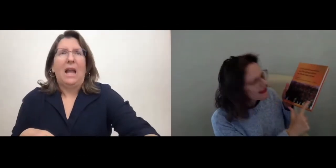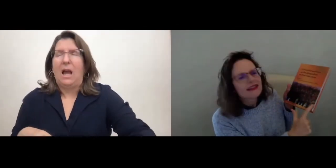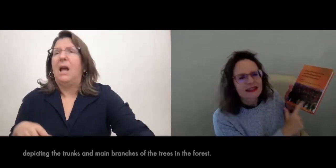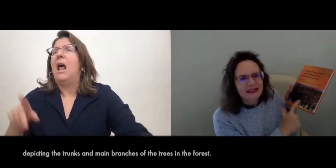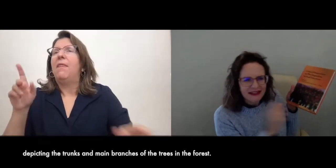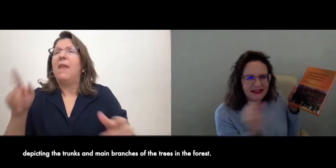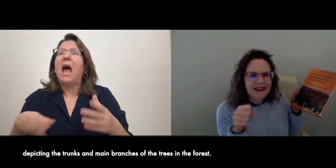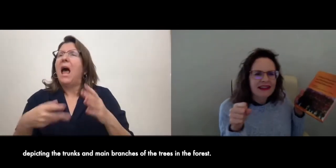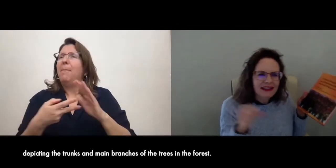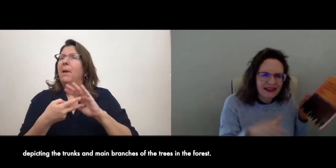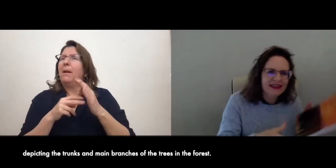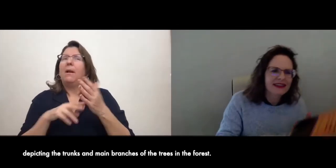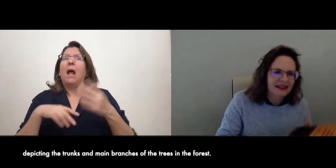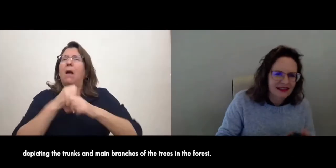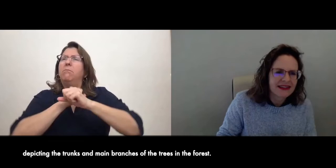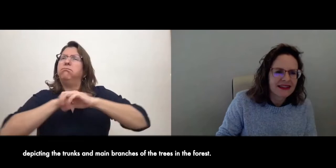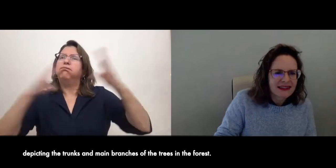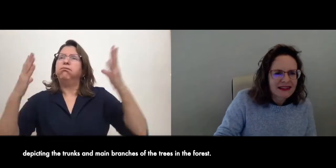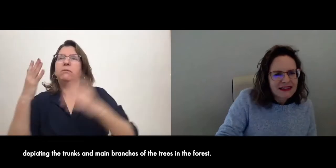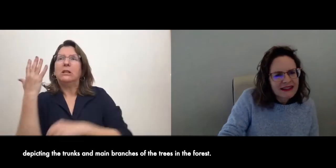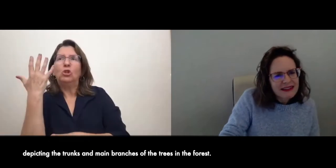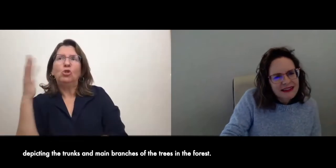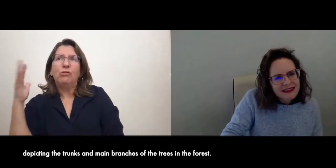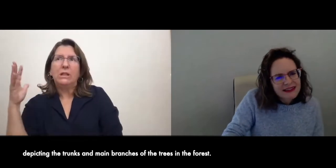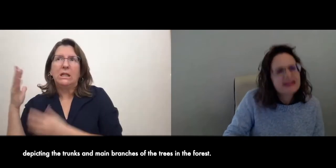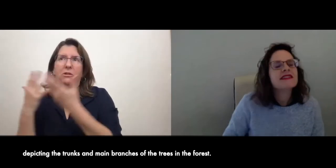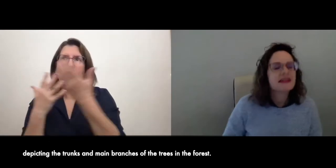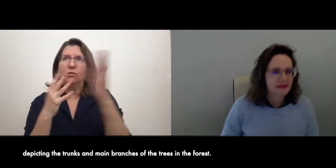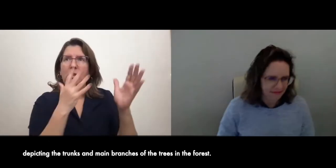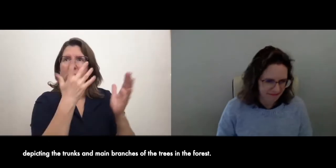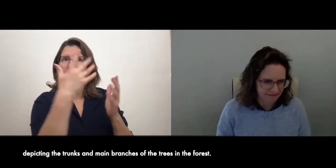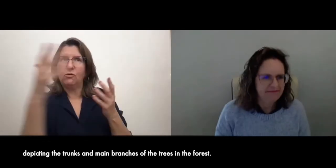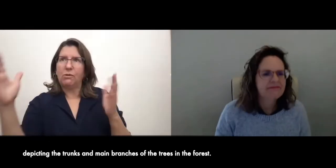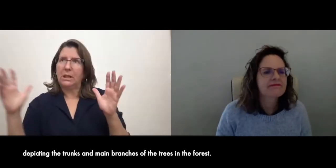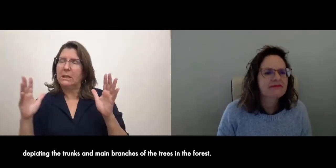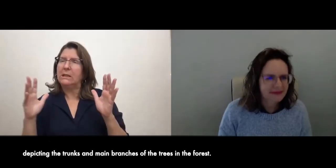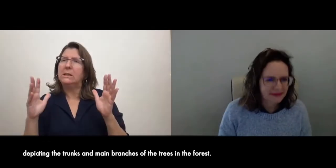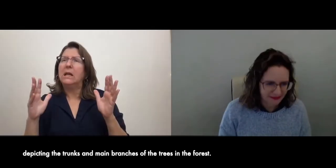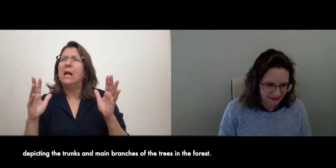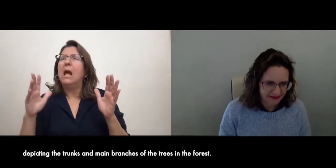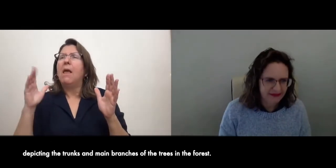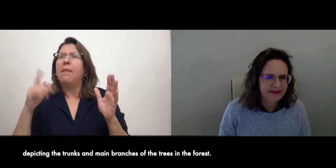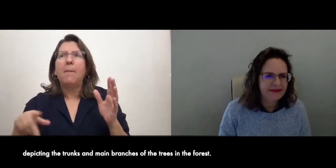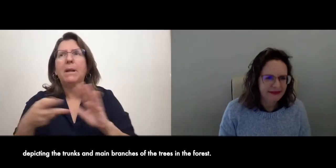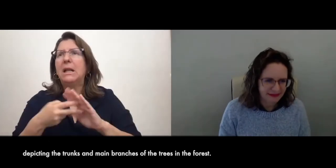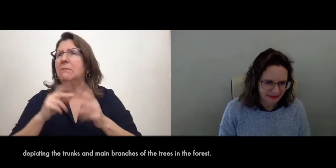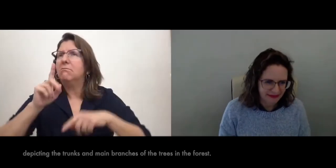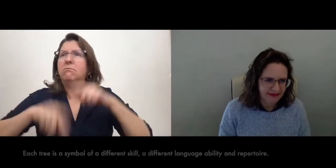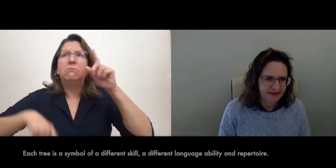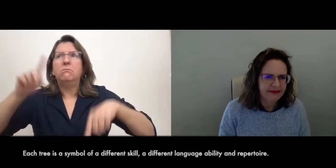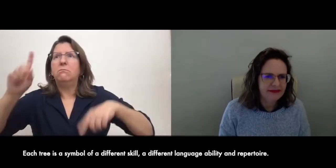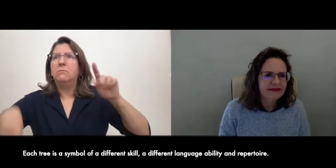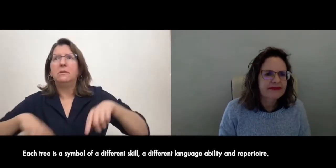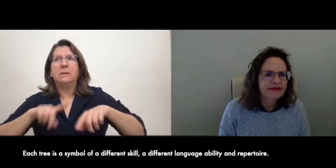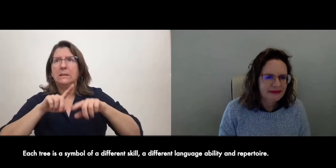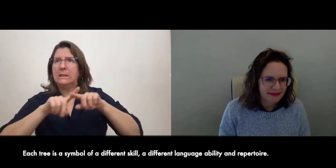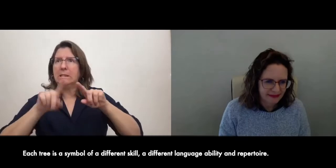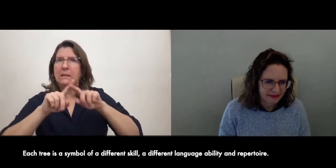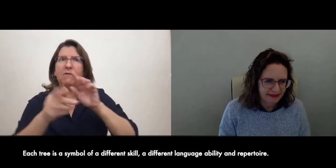It's depicting the trunks and main branches of the trees in the forest. Each tree is a symbol of a